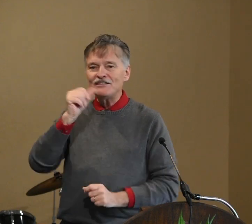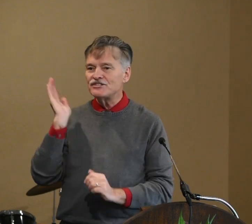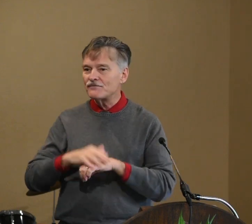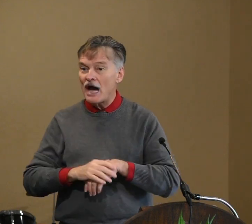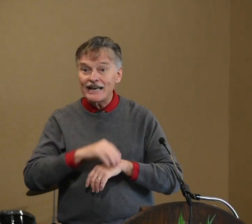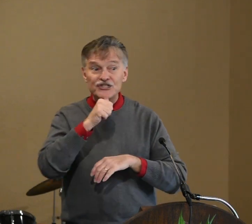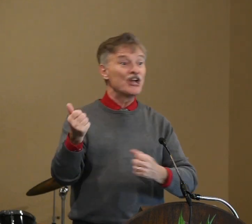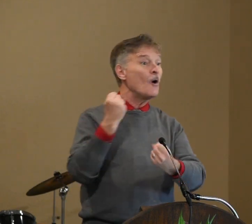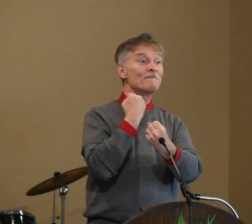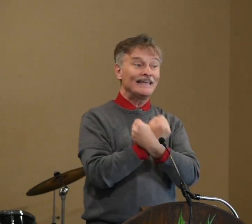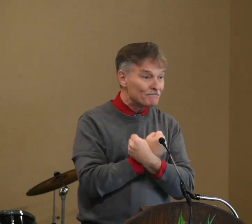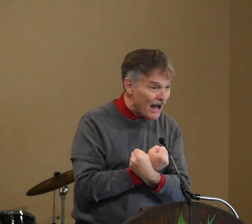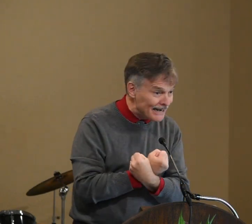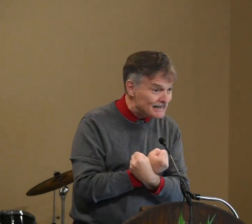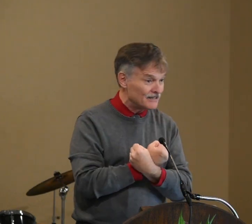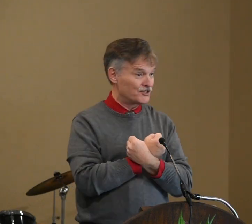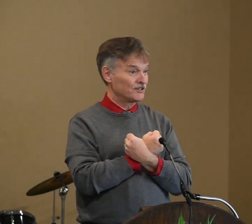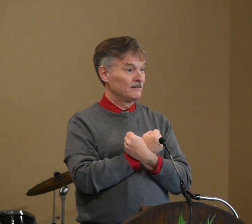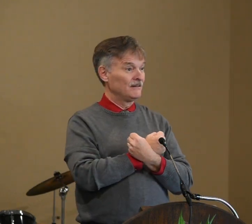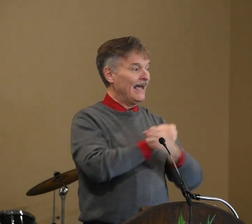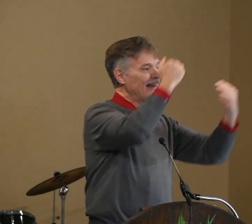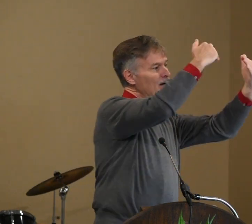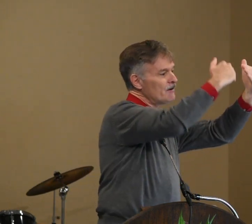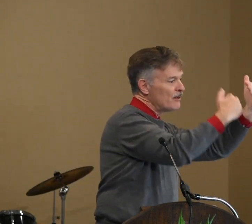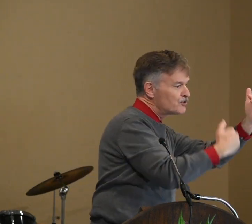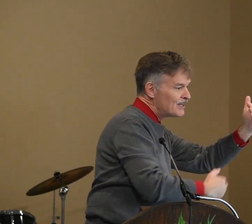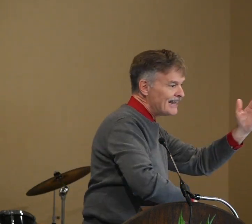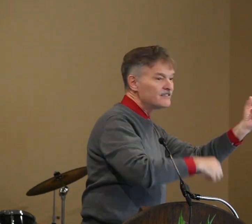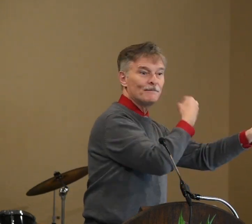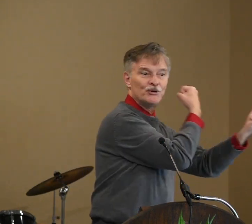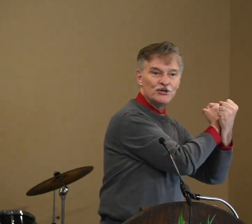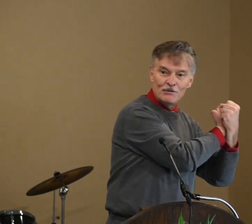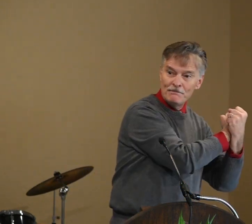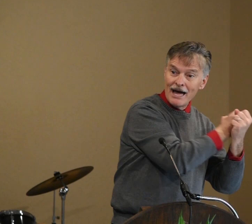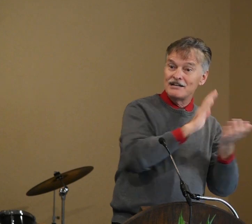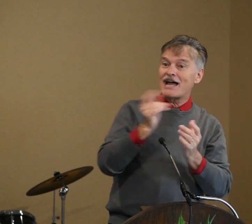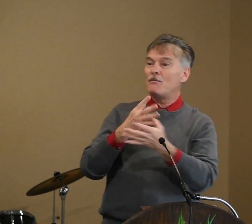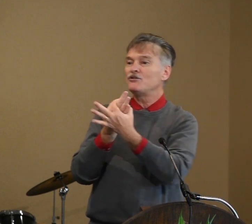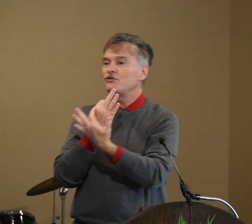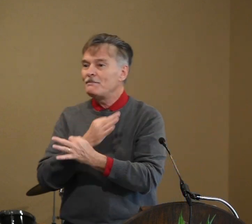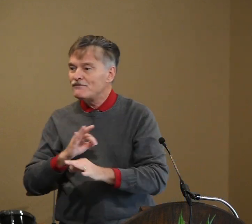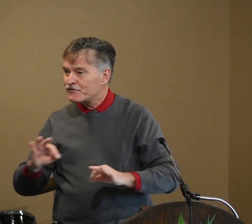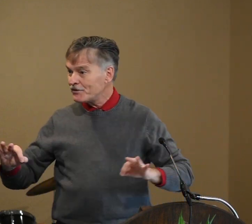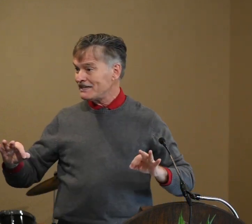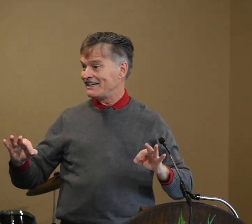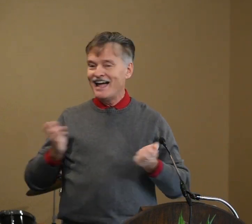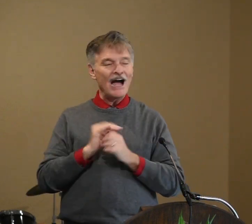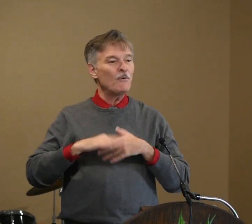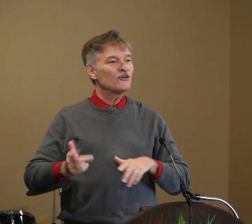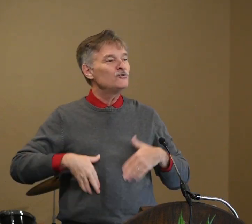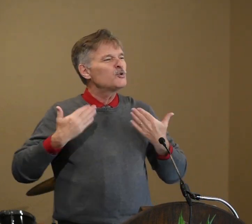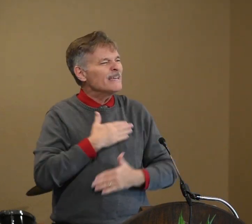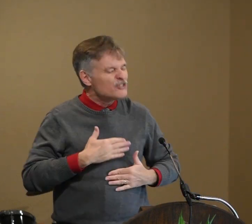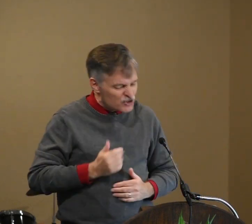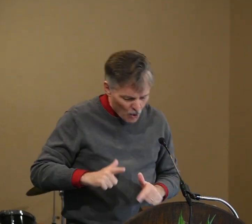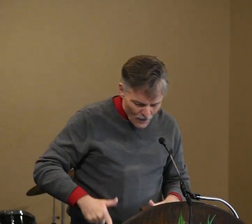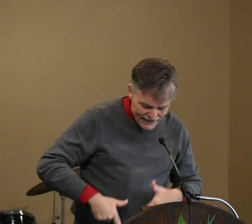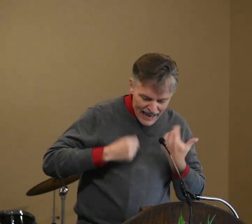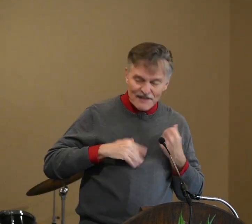message of God is don't be in bondage. And here are those things that put you in bondage. I want you to be free. I want you to enjoy life.